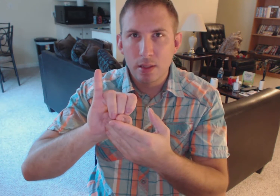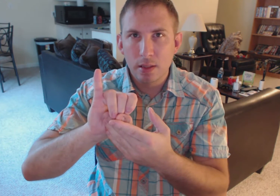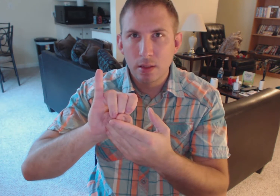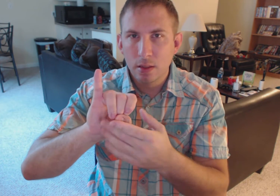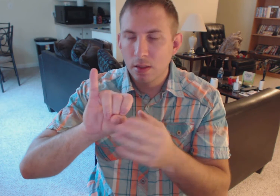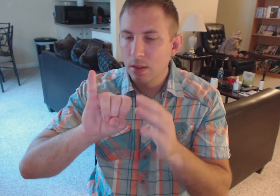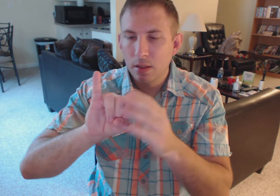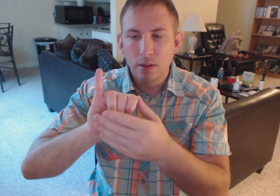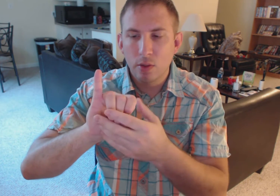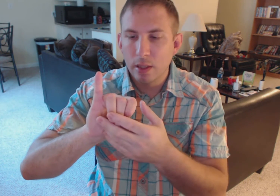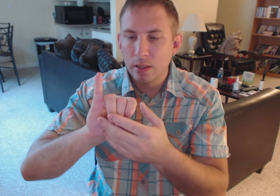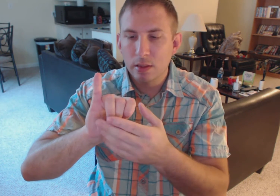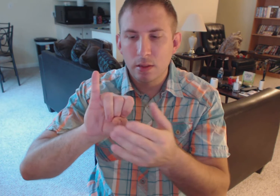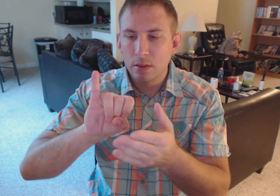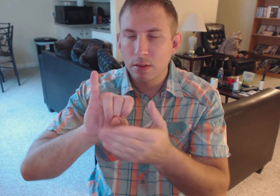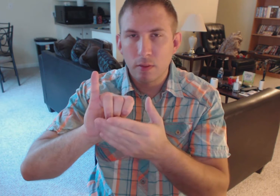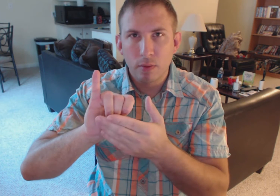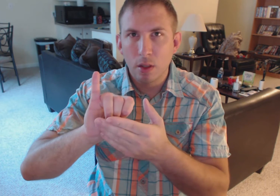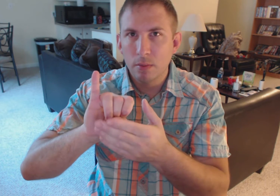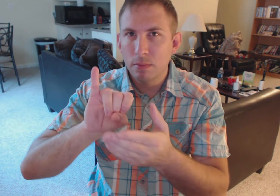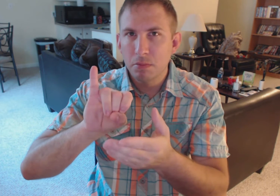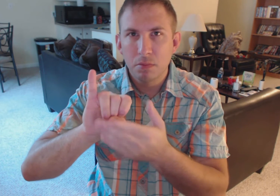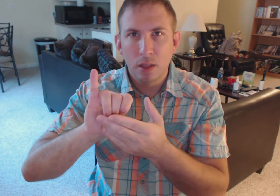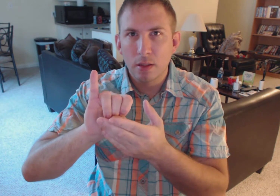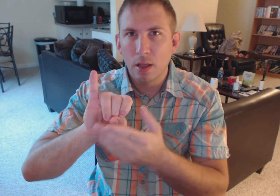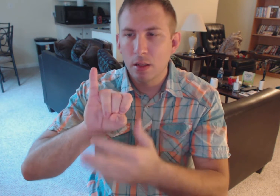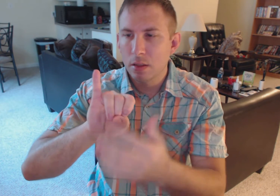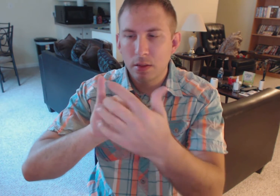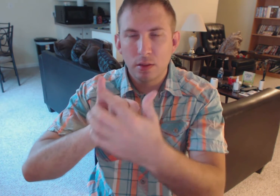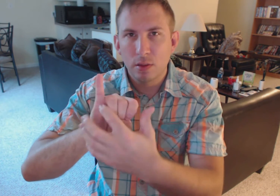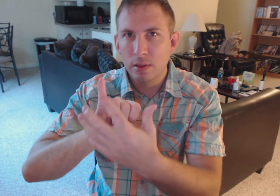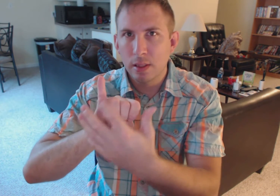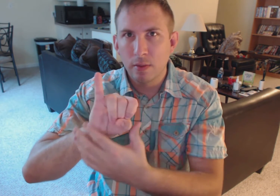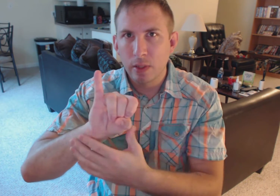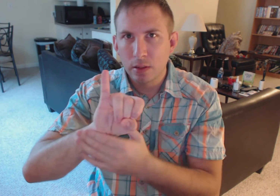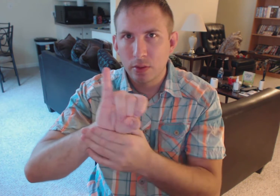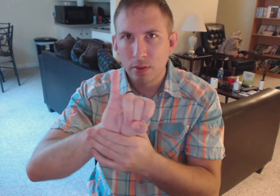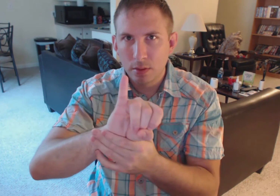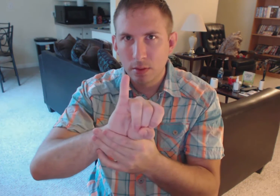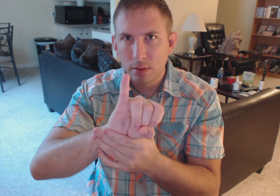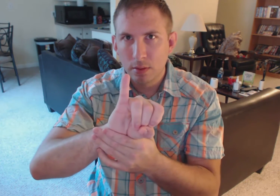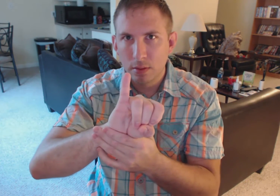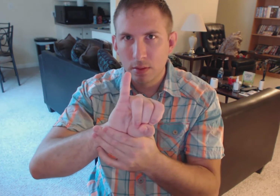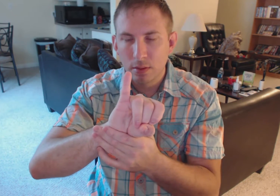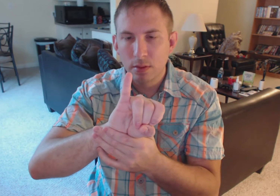this. Your index thumb like that. It's just in a fix.